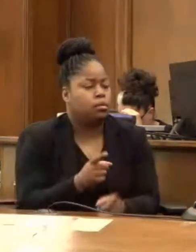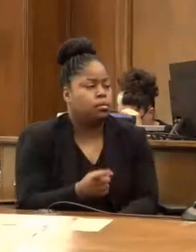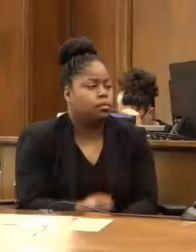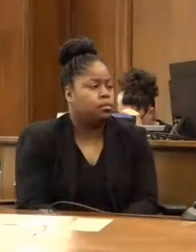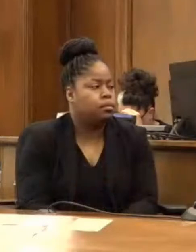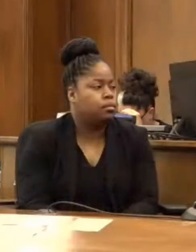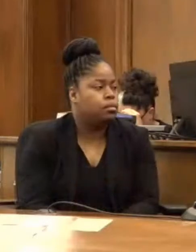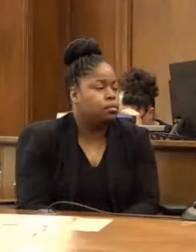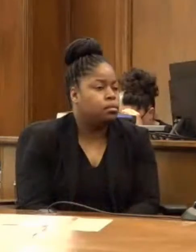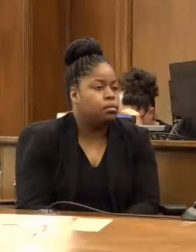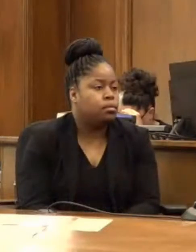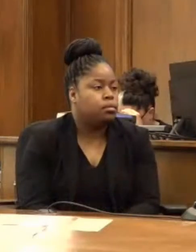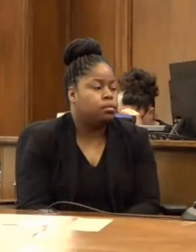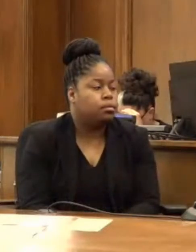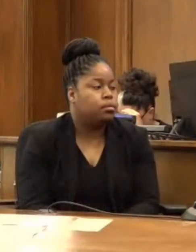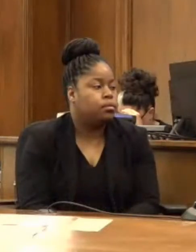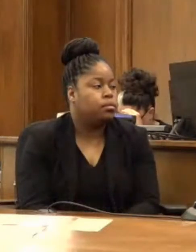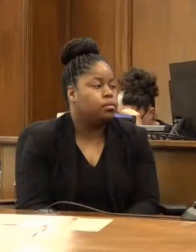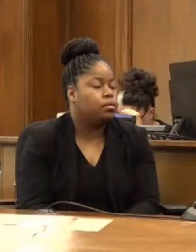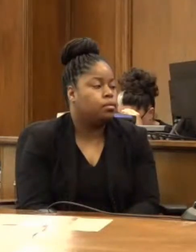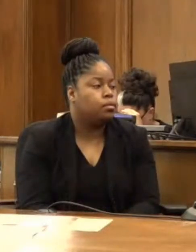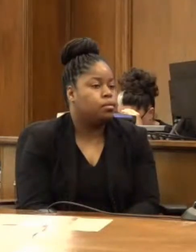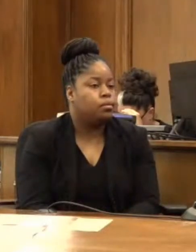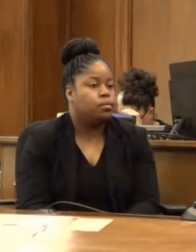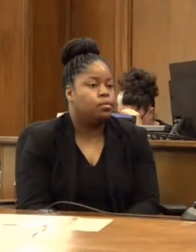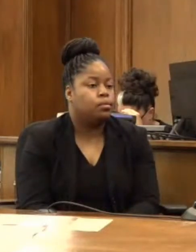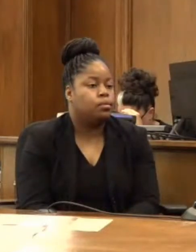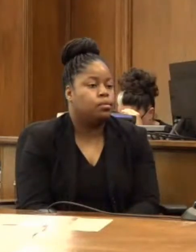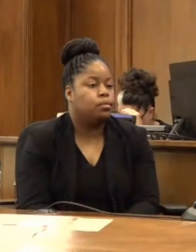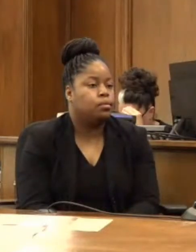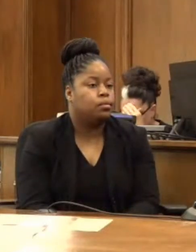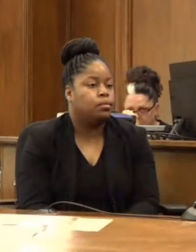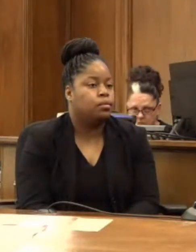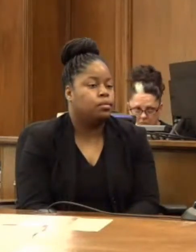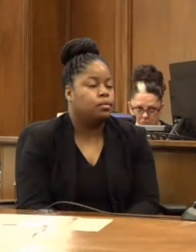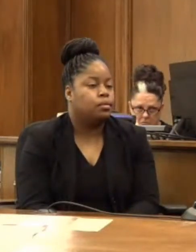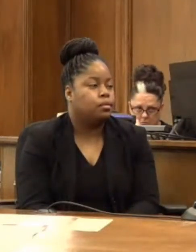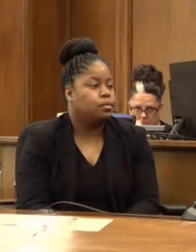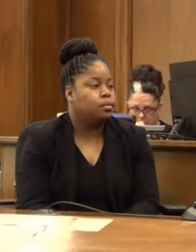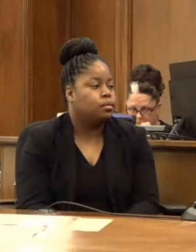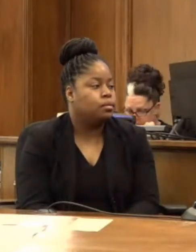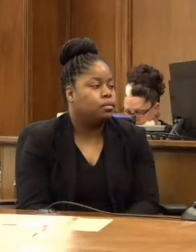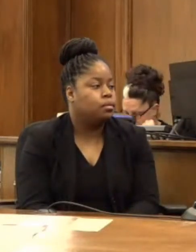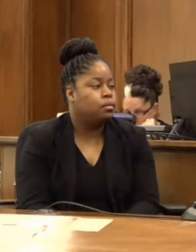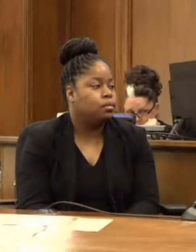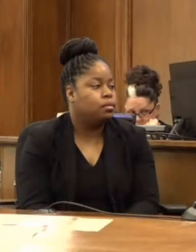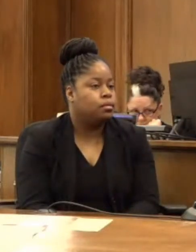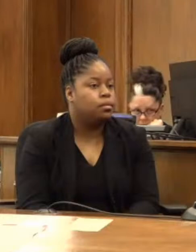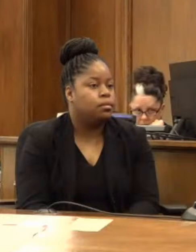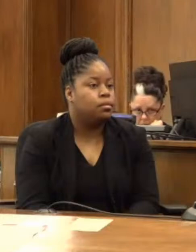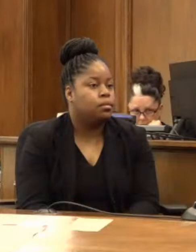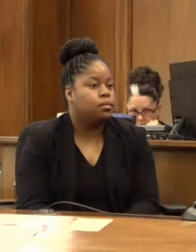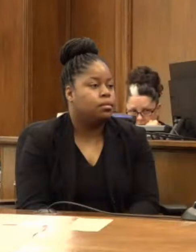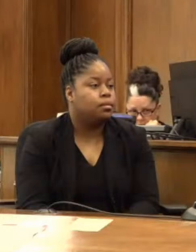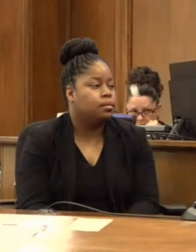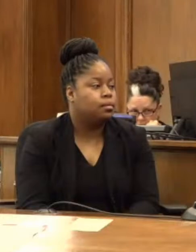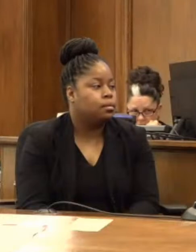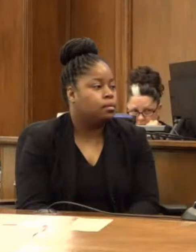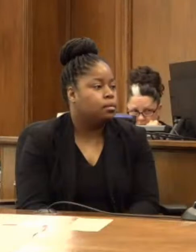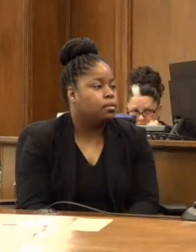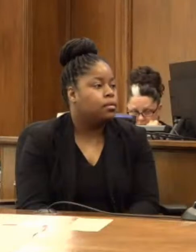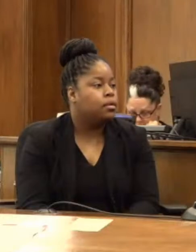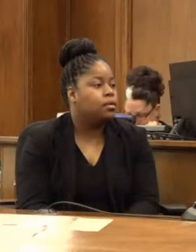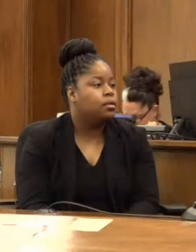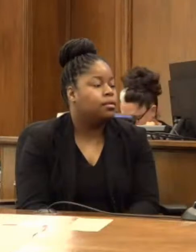Okay, what do you mean questions about that? Oh, okay. So The first lawyer? I'm going to